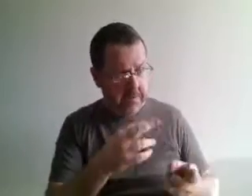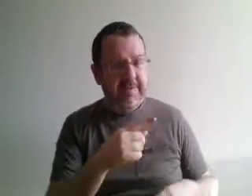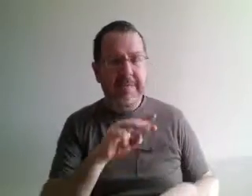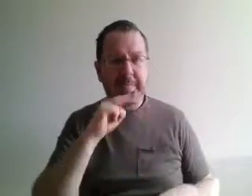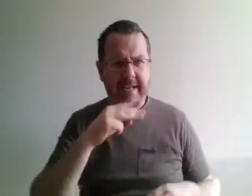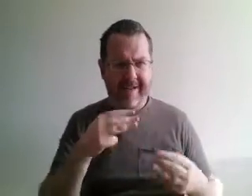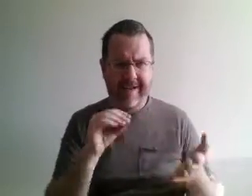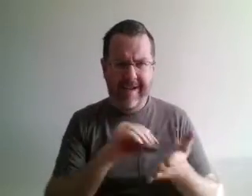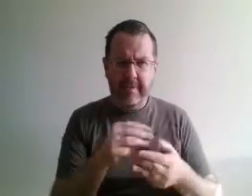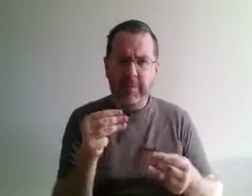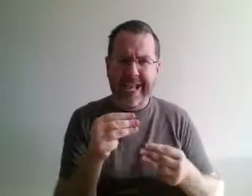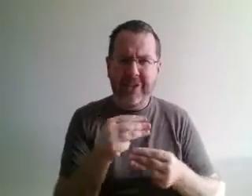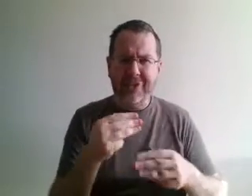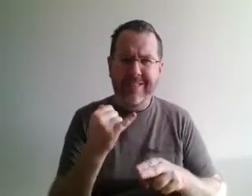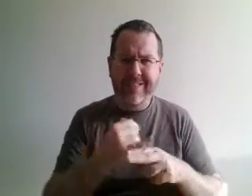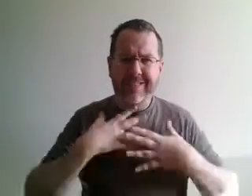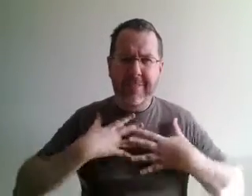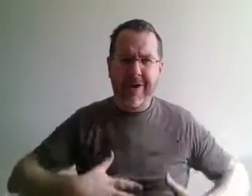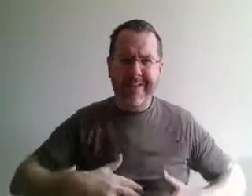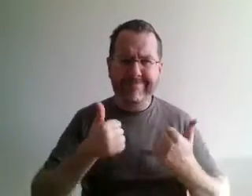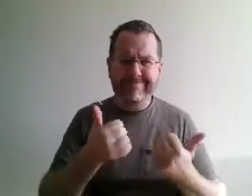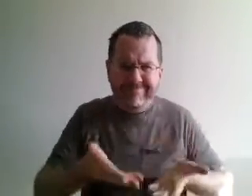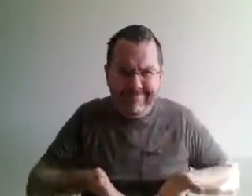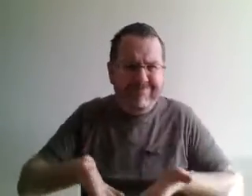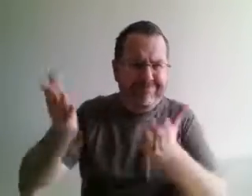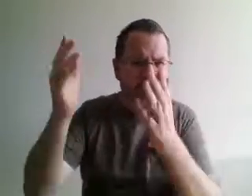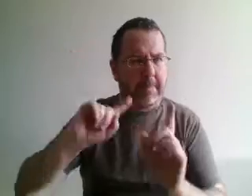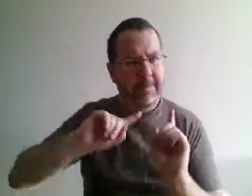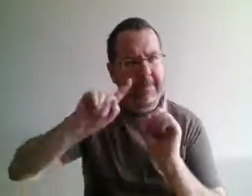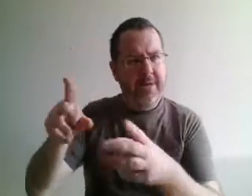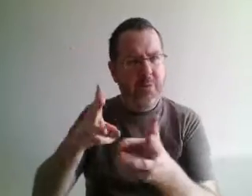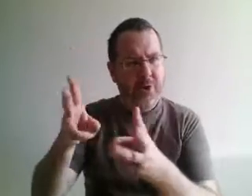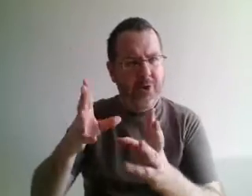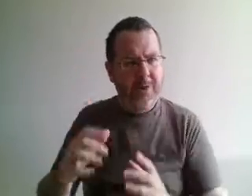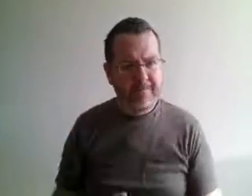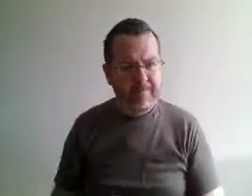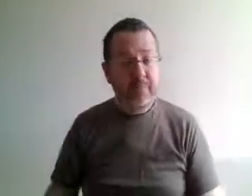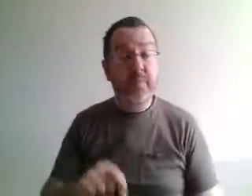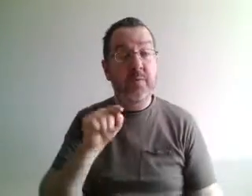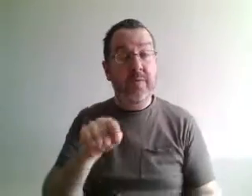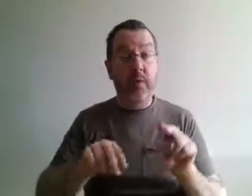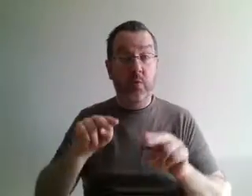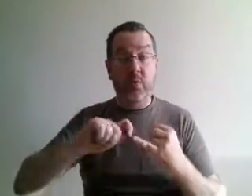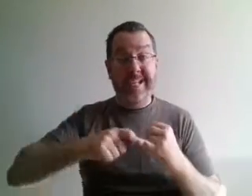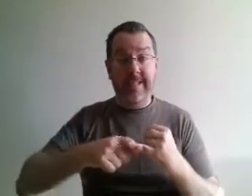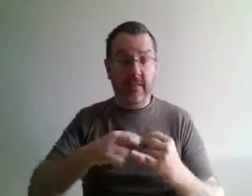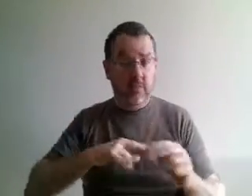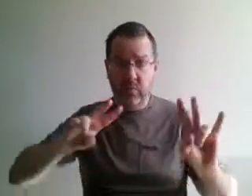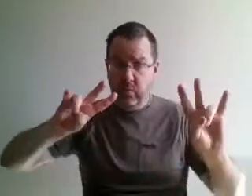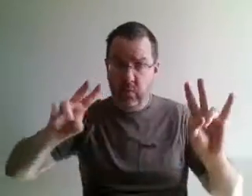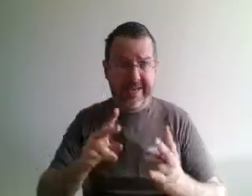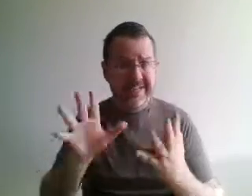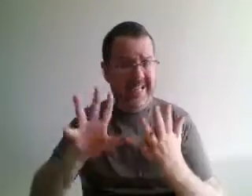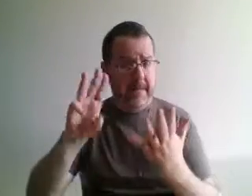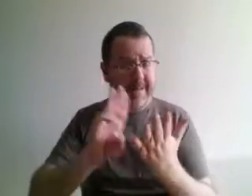going to happen, what's already happening in some countries, is this assay is being introduced. It takes 10 minutes, this assay, on one tiny prick of